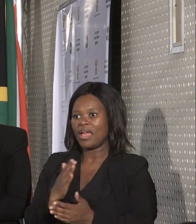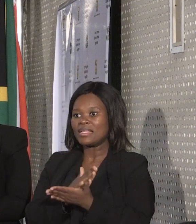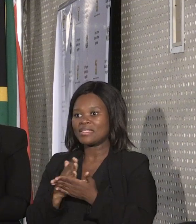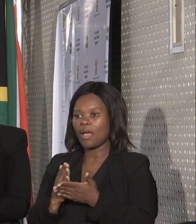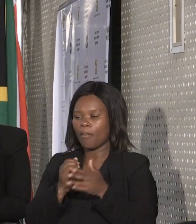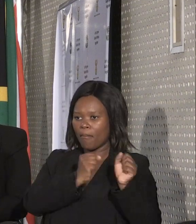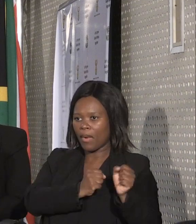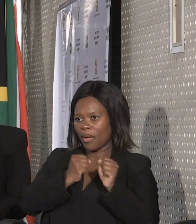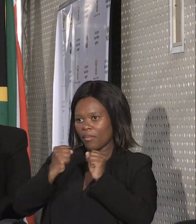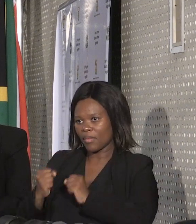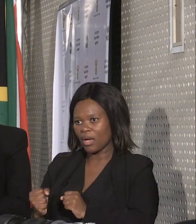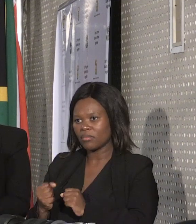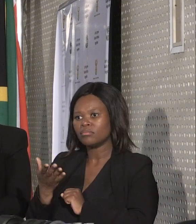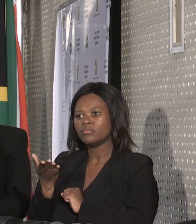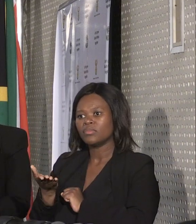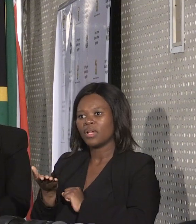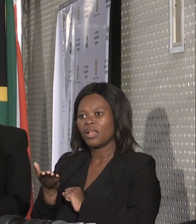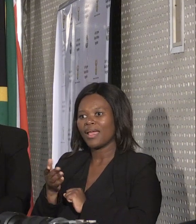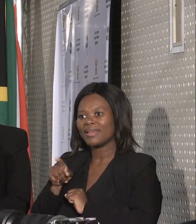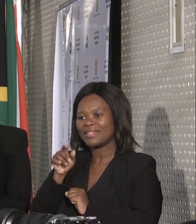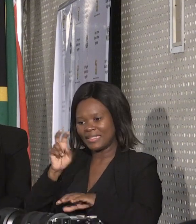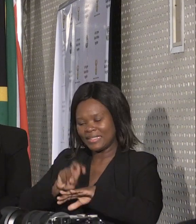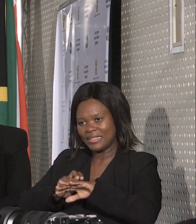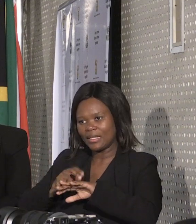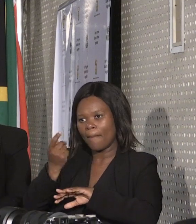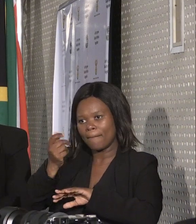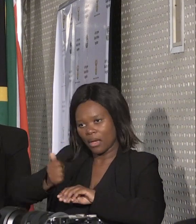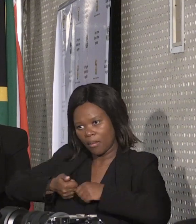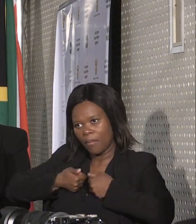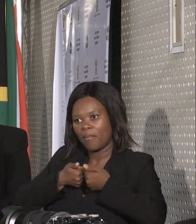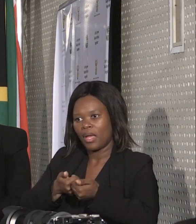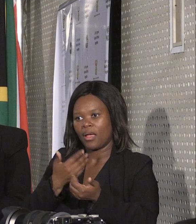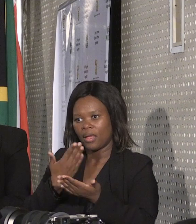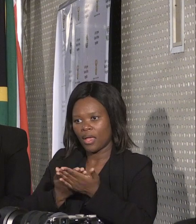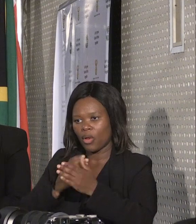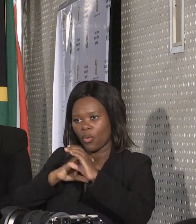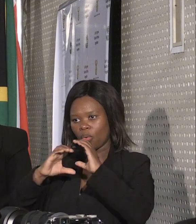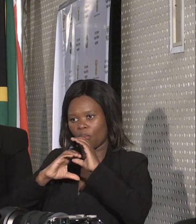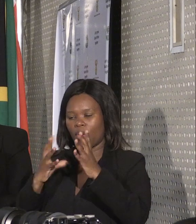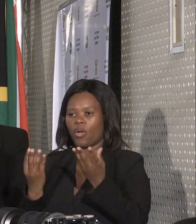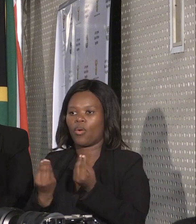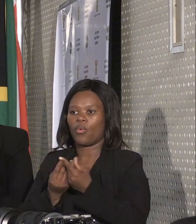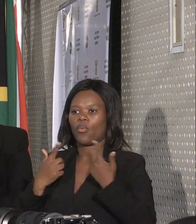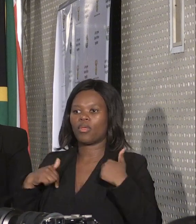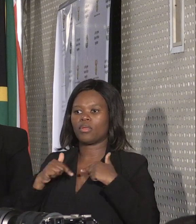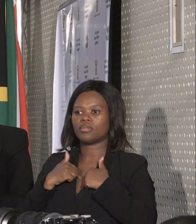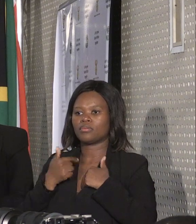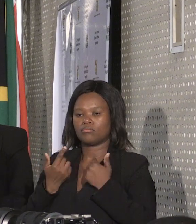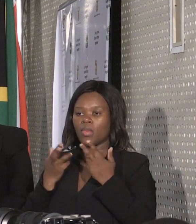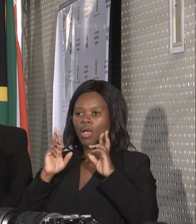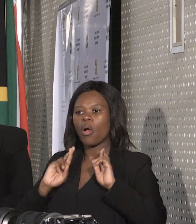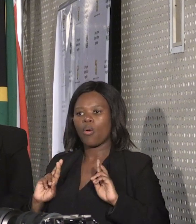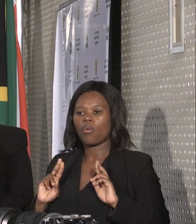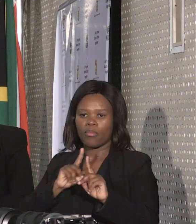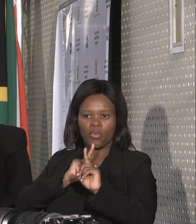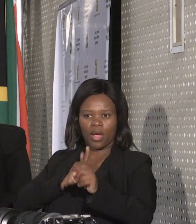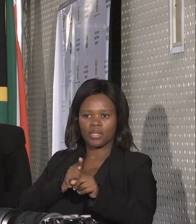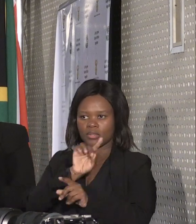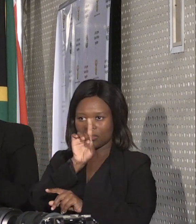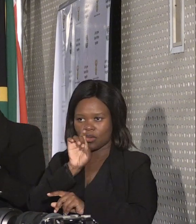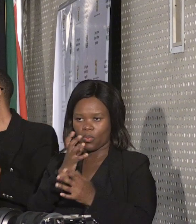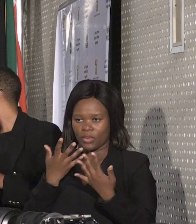still valid reversals required to be able to communicate with us. I hope that answers the questions